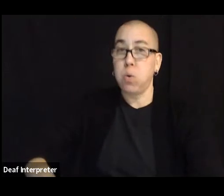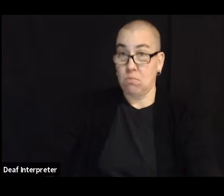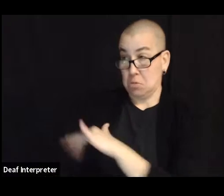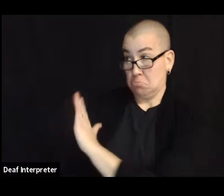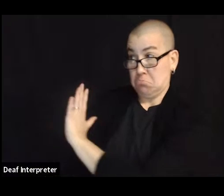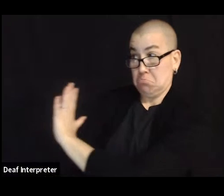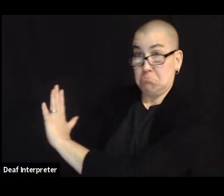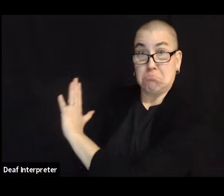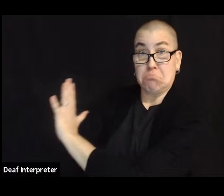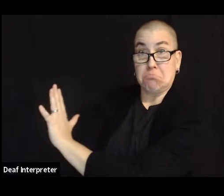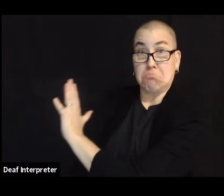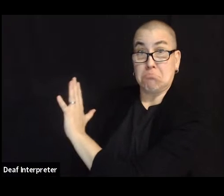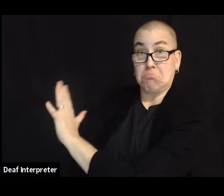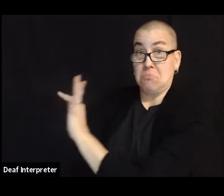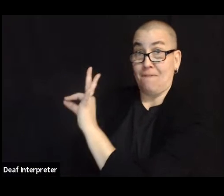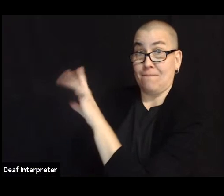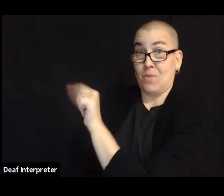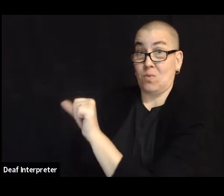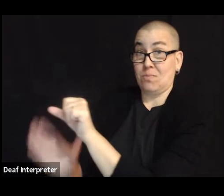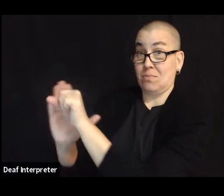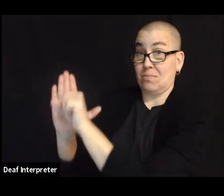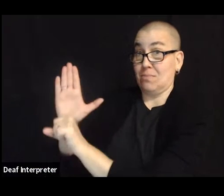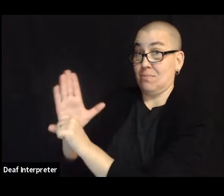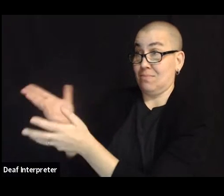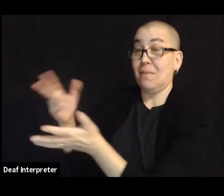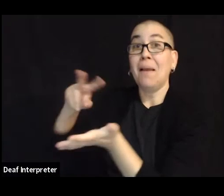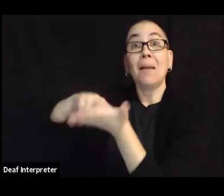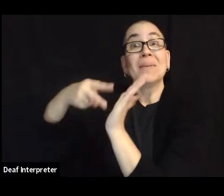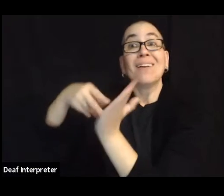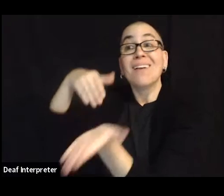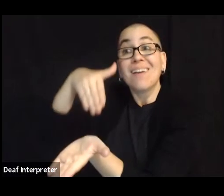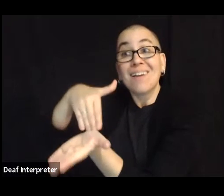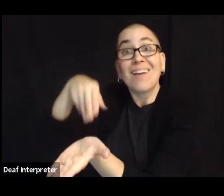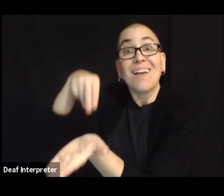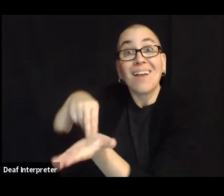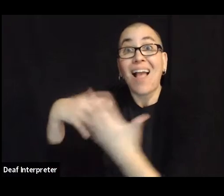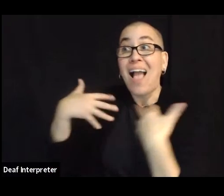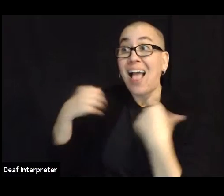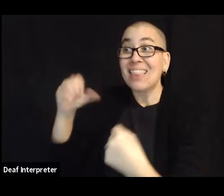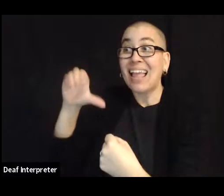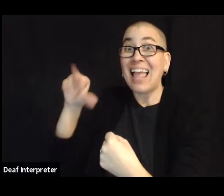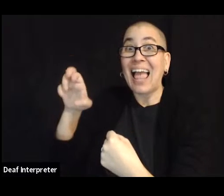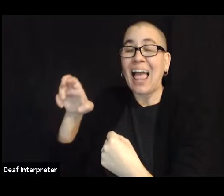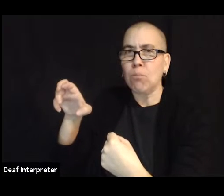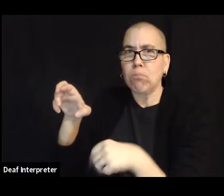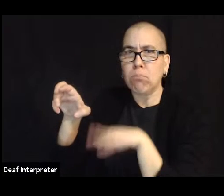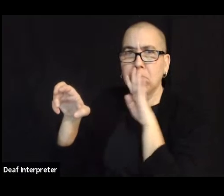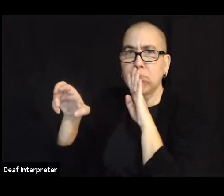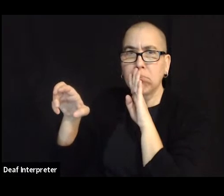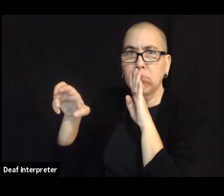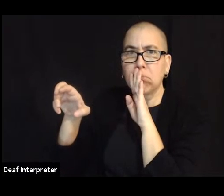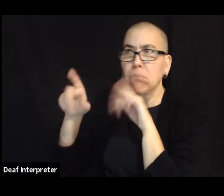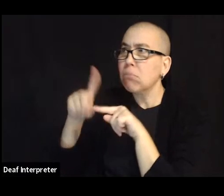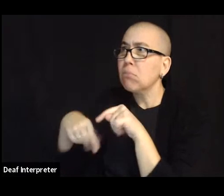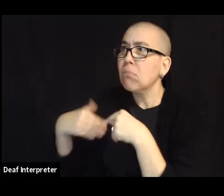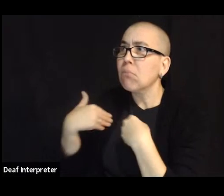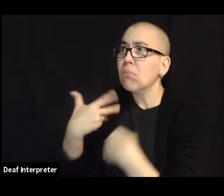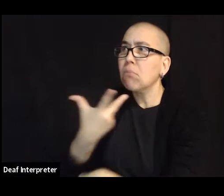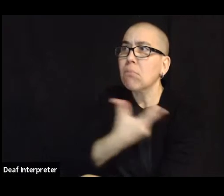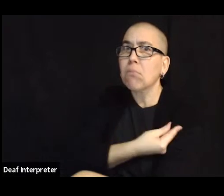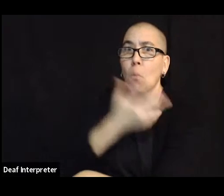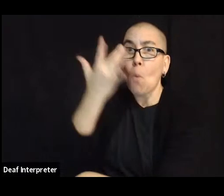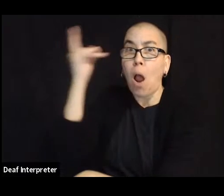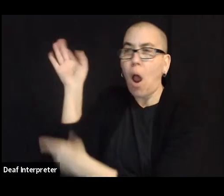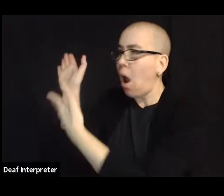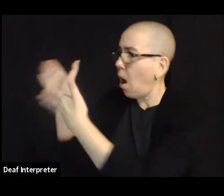been kind of left to fend for themselves to get additional vaccine. So that would account for why their proportion vaccinated is